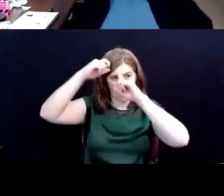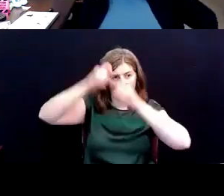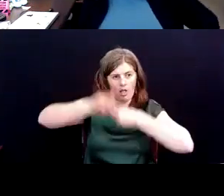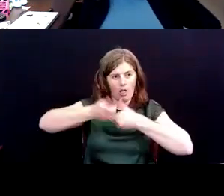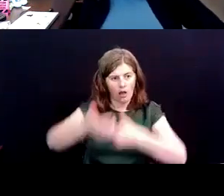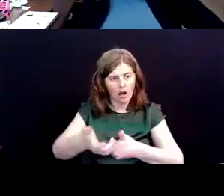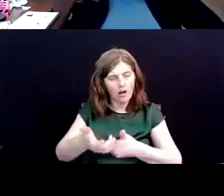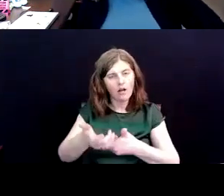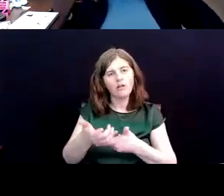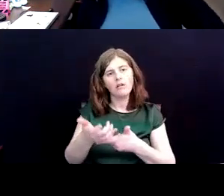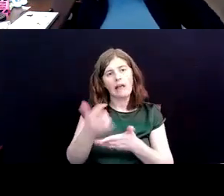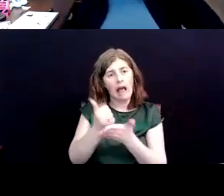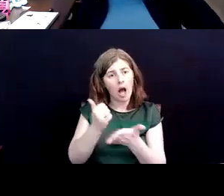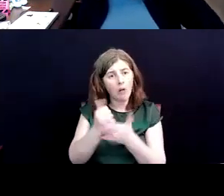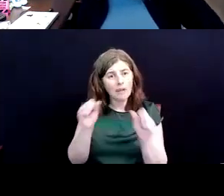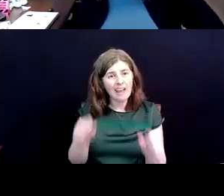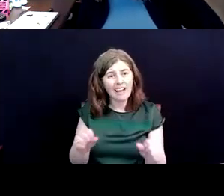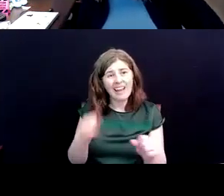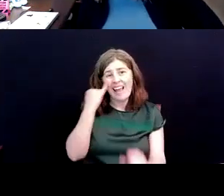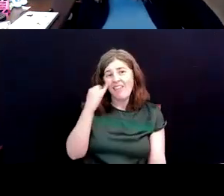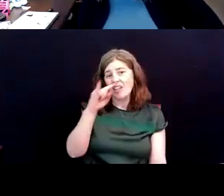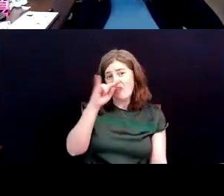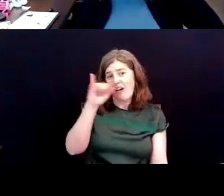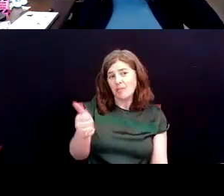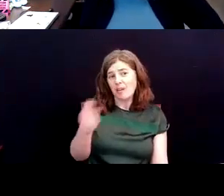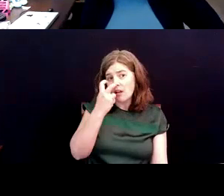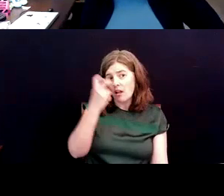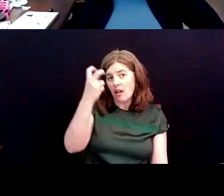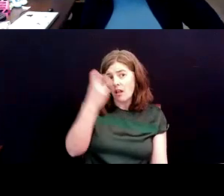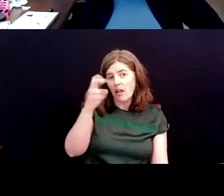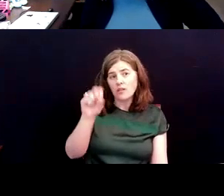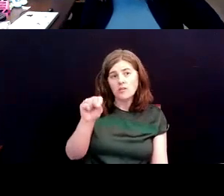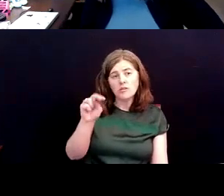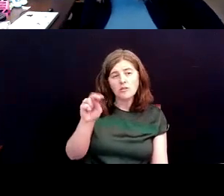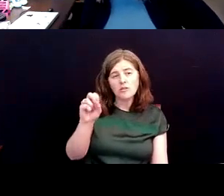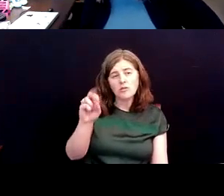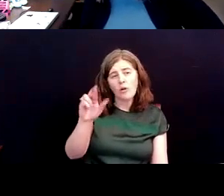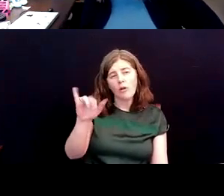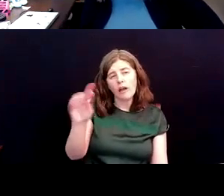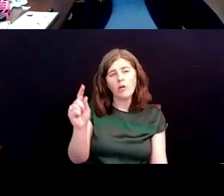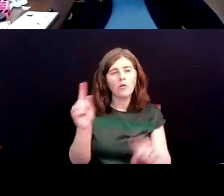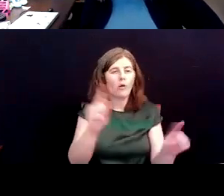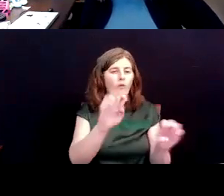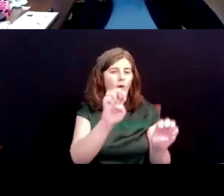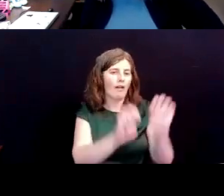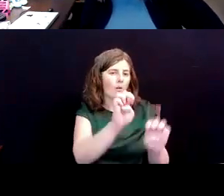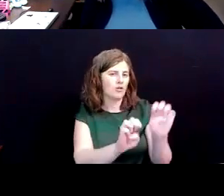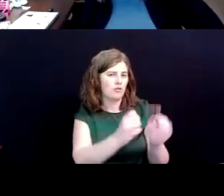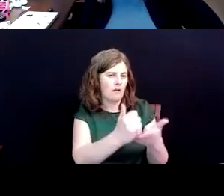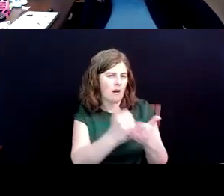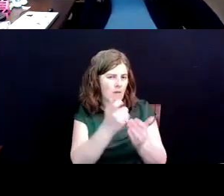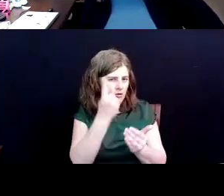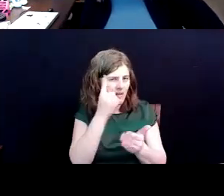be quite helpful. If the child is snoring, that's also very helpful to get an evaluation for and help understand if that could be